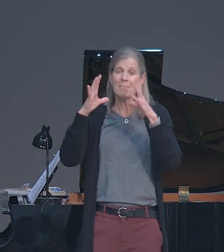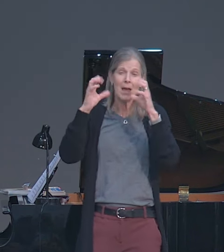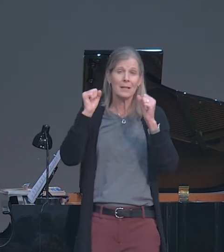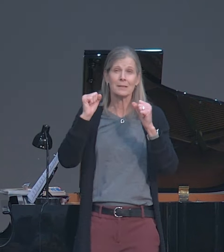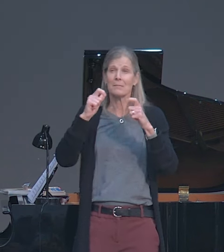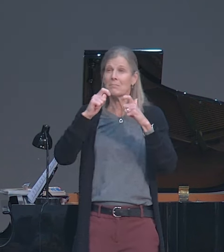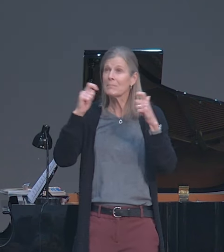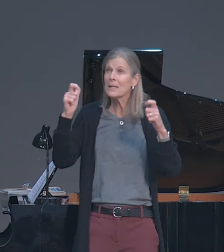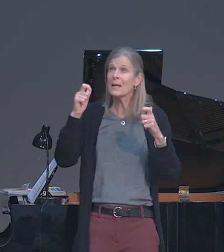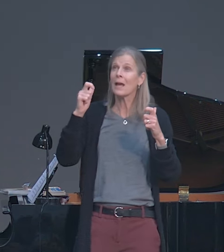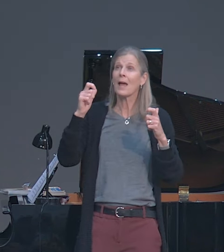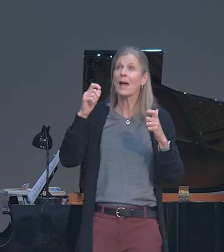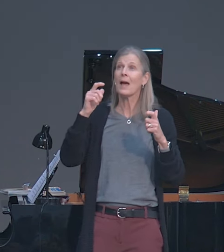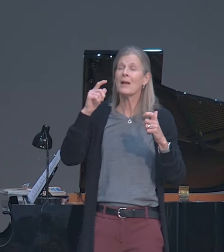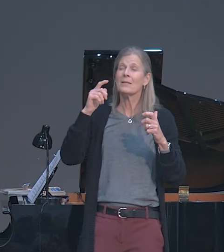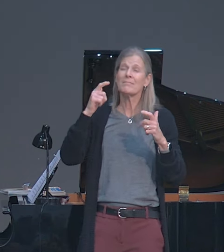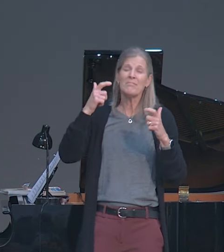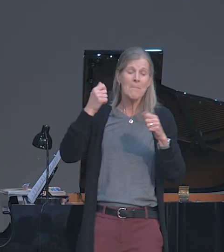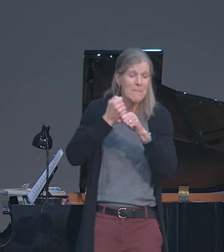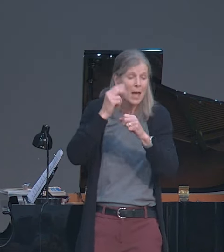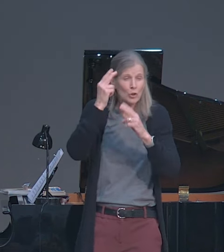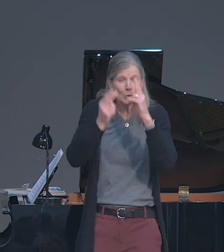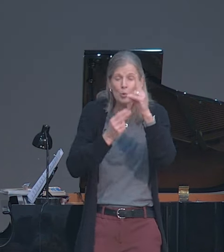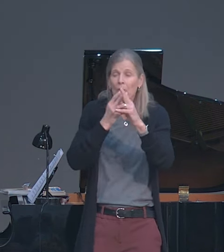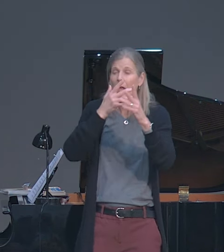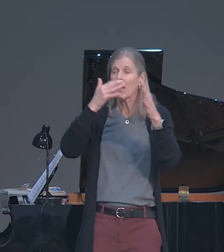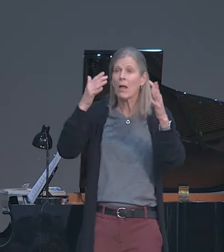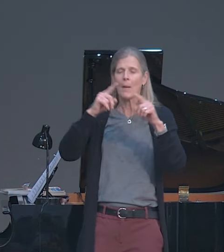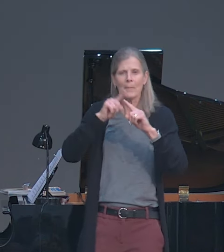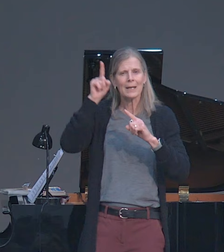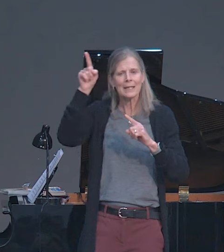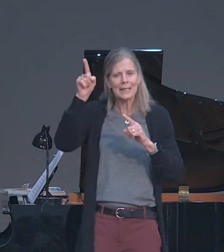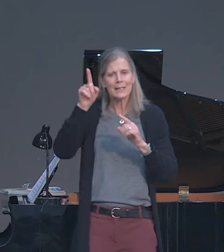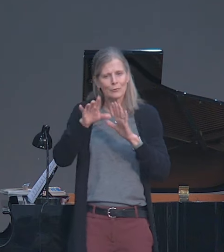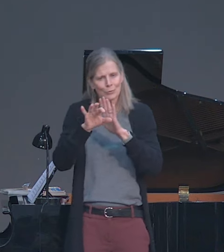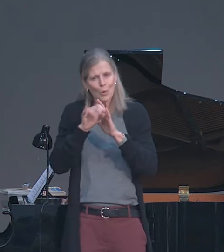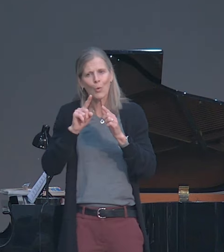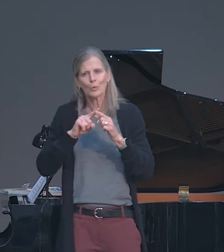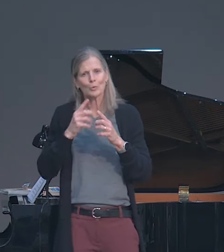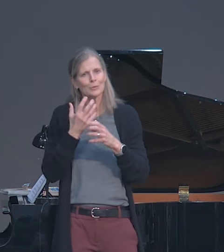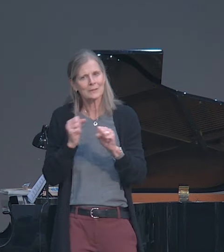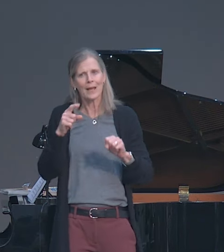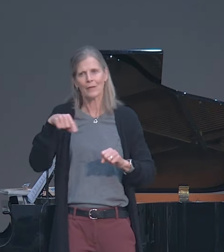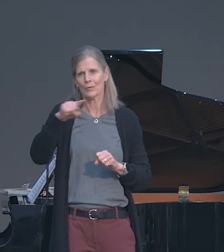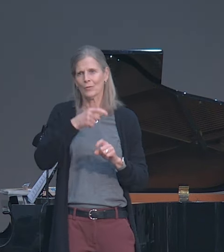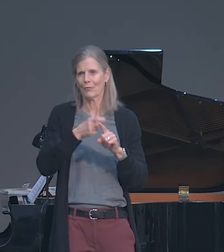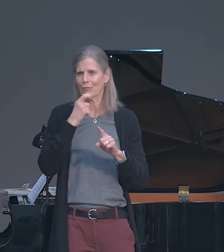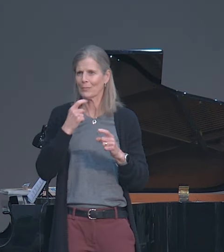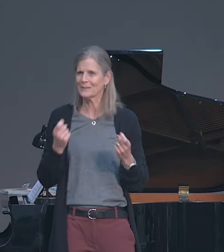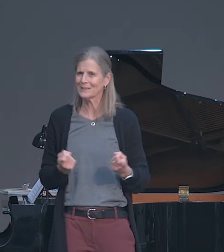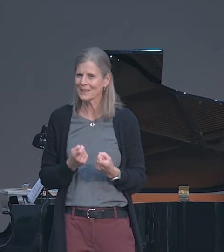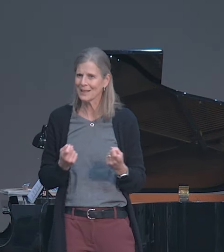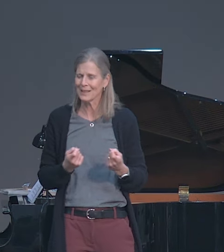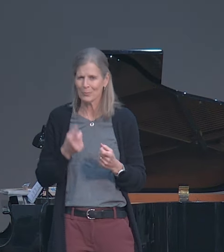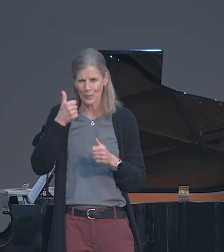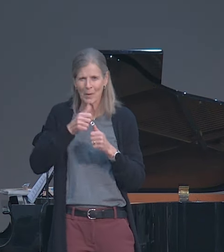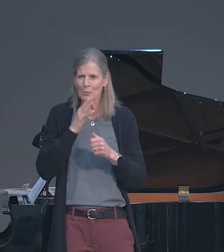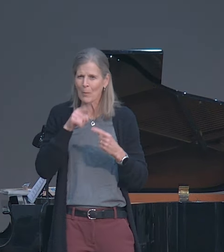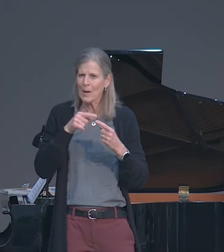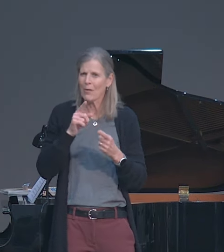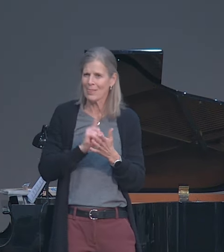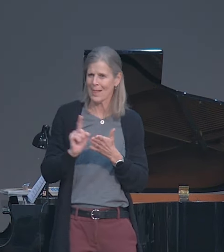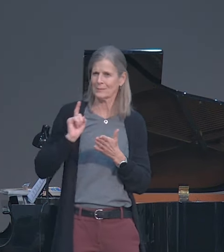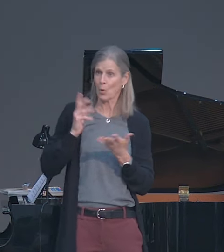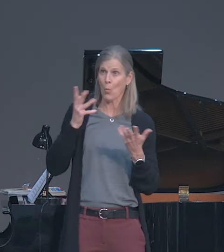that He chose to love you and rescue you and save you from sin? Remember what we just looked at last week? That what